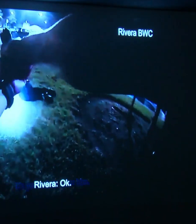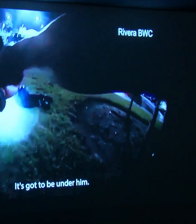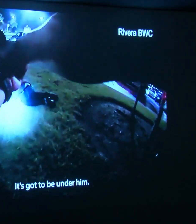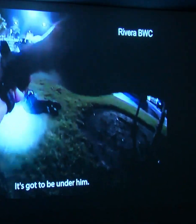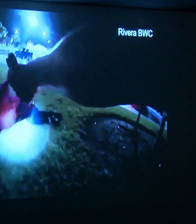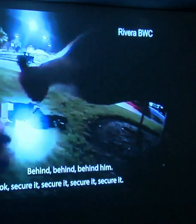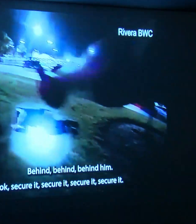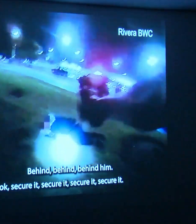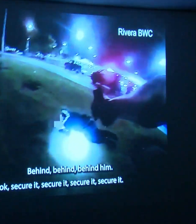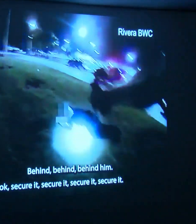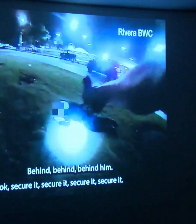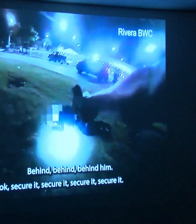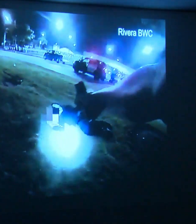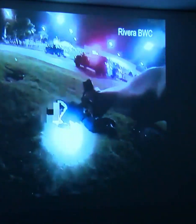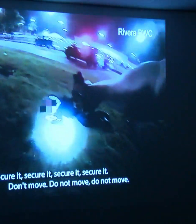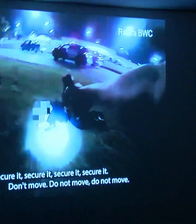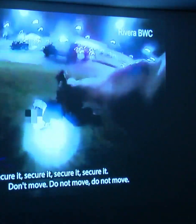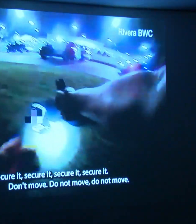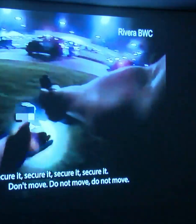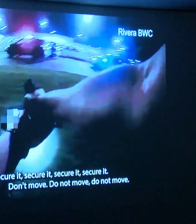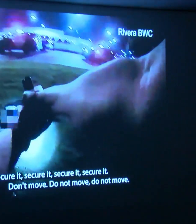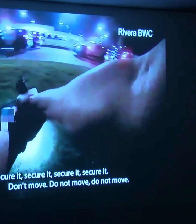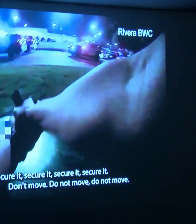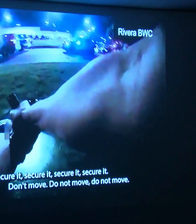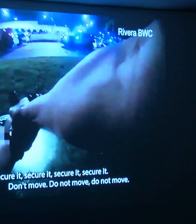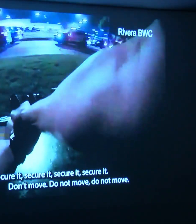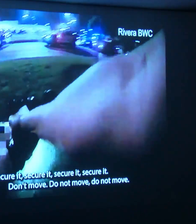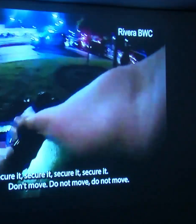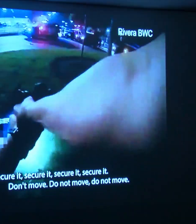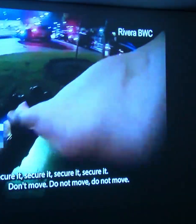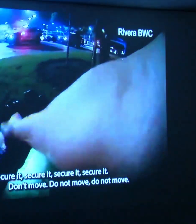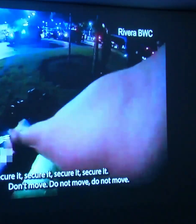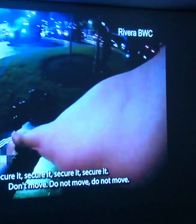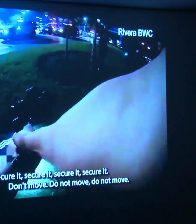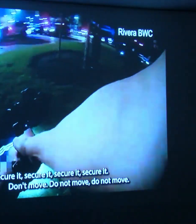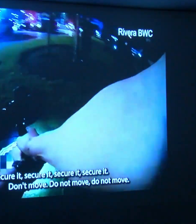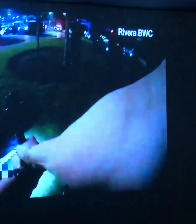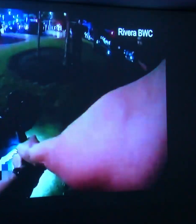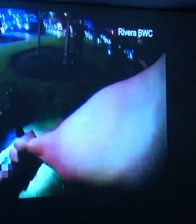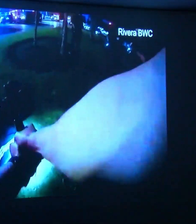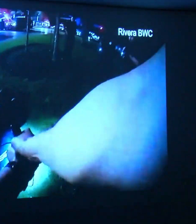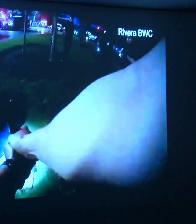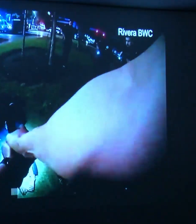Okay. Behind him. Okay. Don't move. Do not move. Do not move. Secure it.